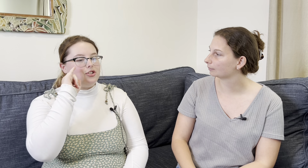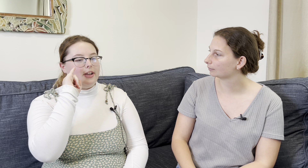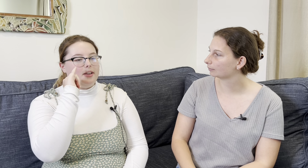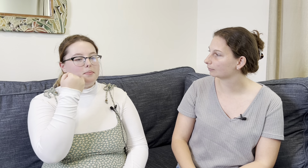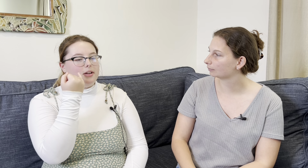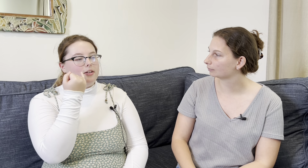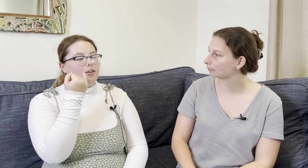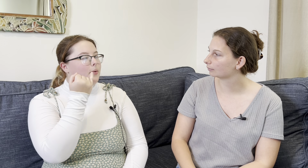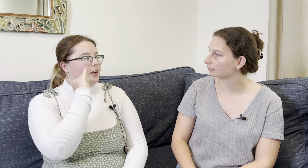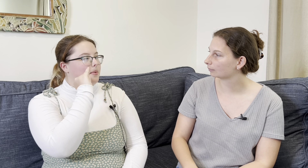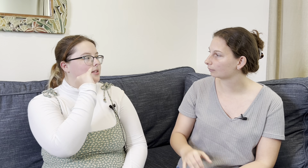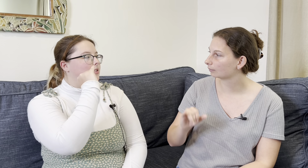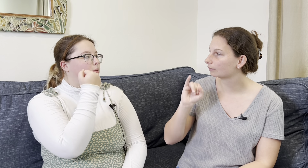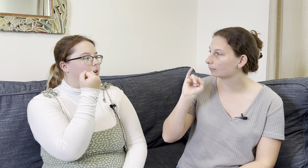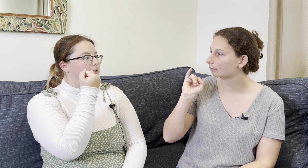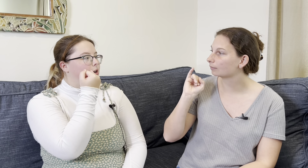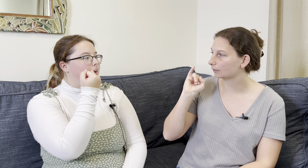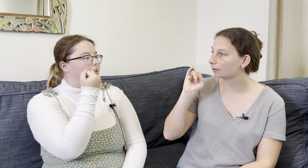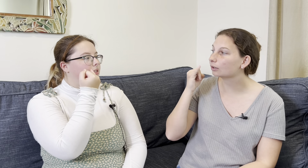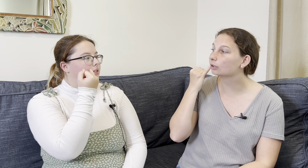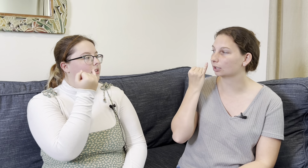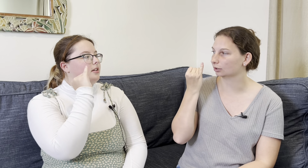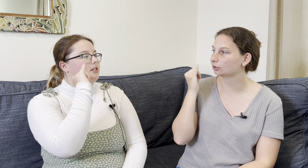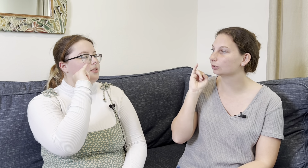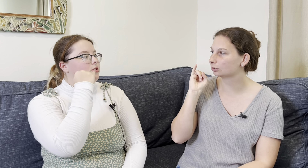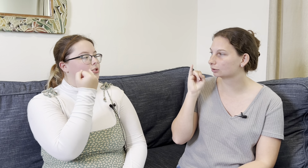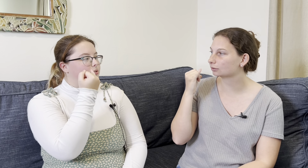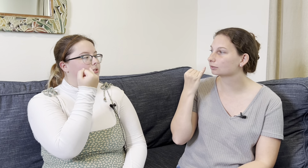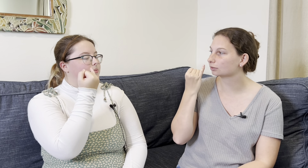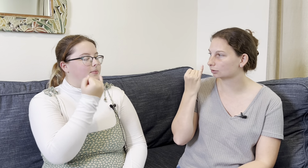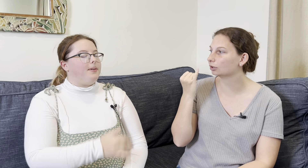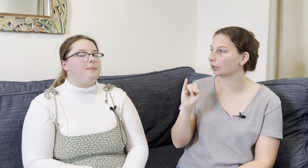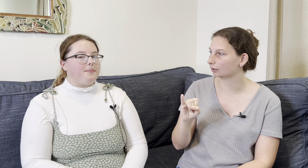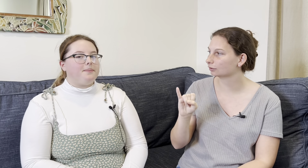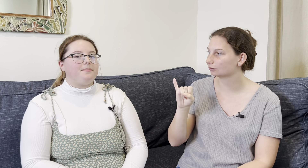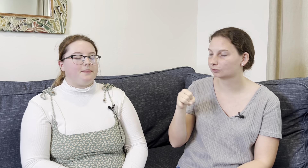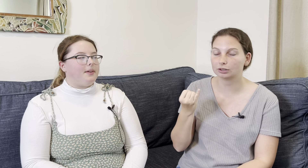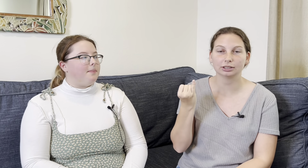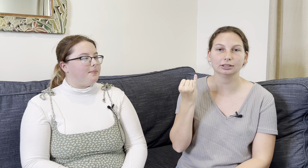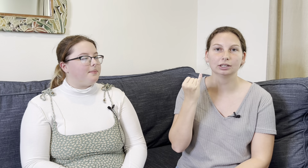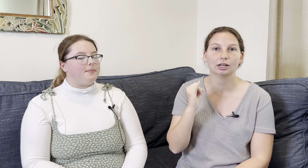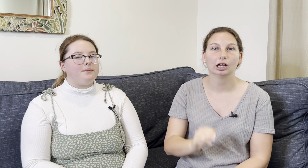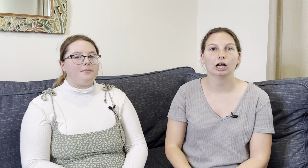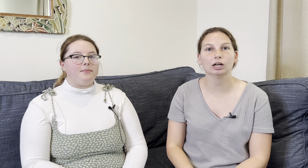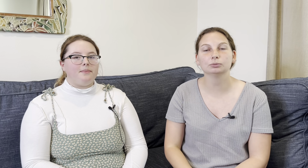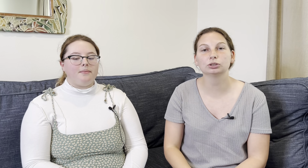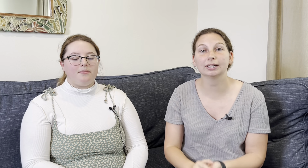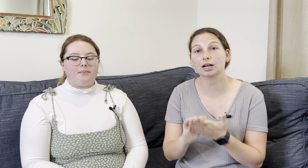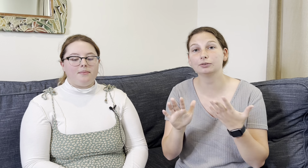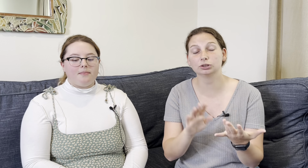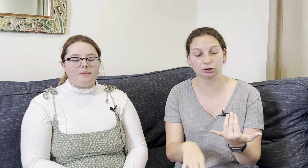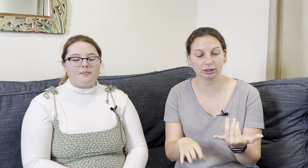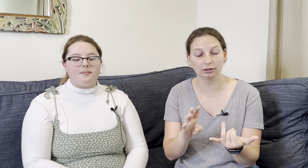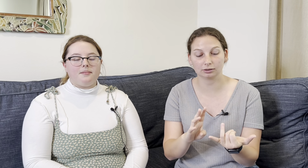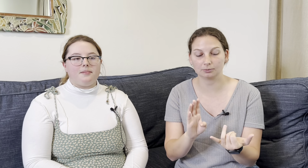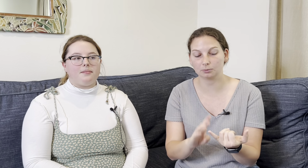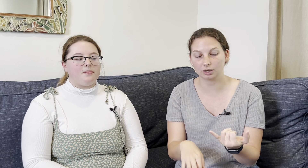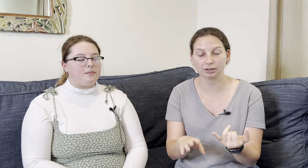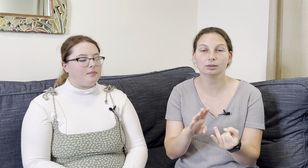J, but going up onto the corner of your mouth. Okay, so it's juice. Okay. Alrighty. So that covers drink, water, milk,